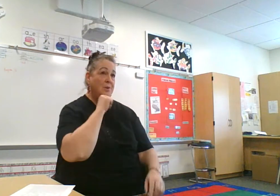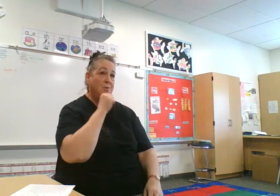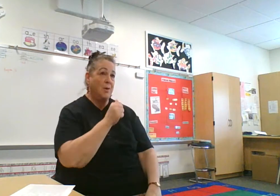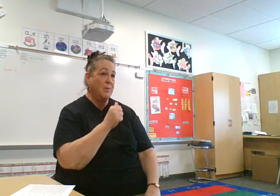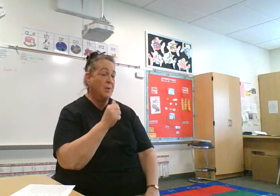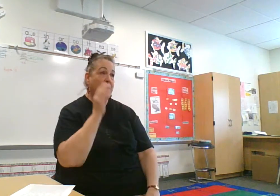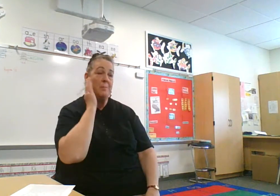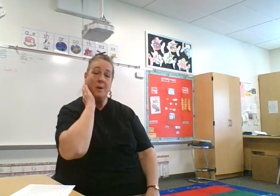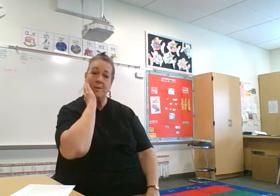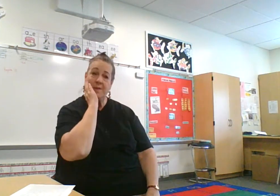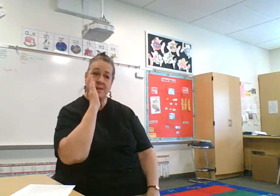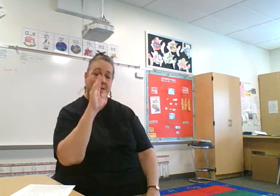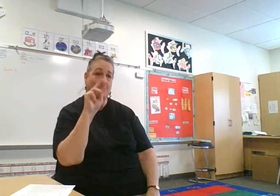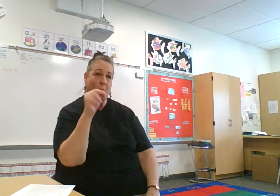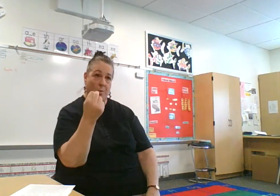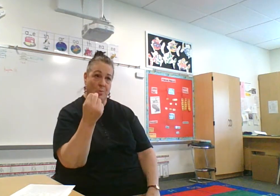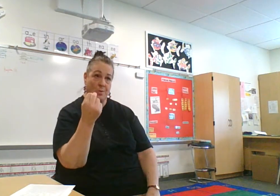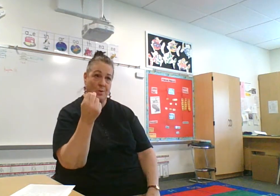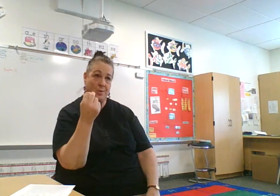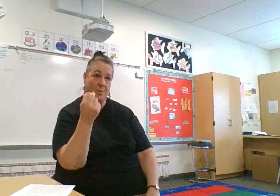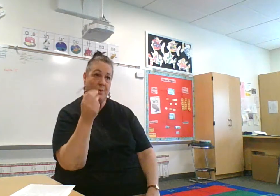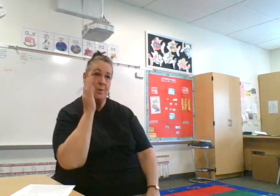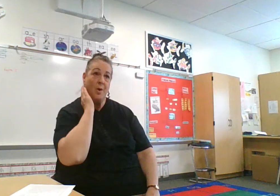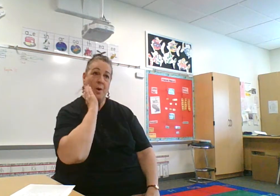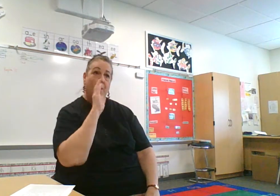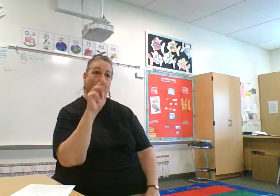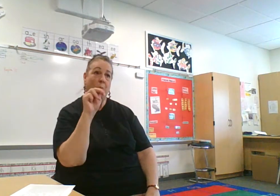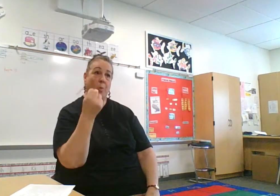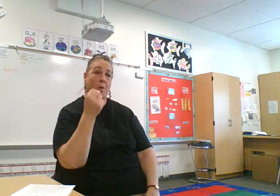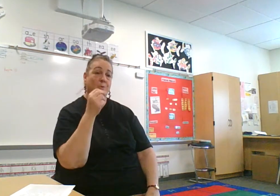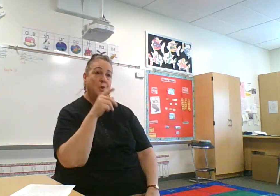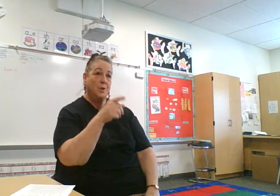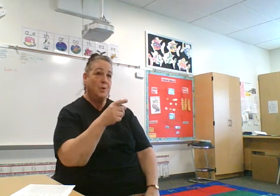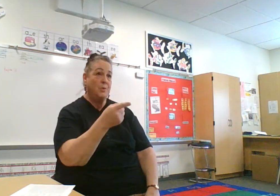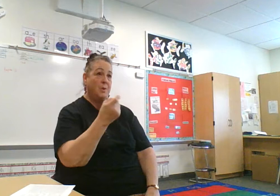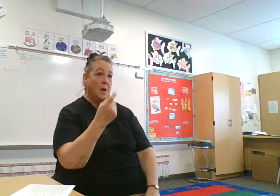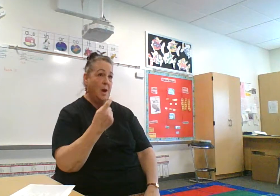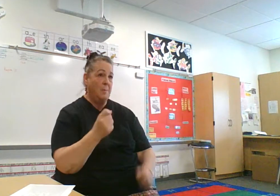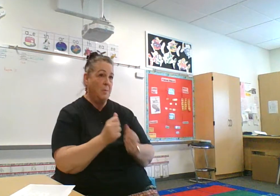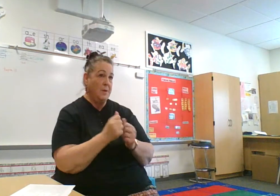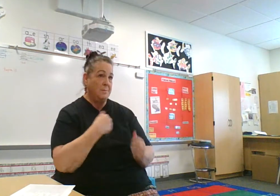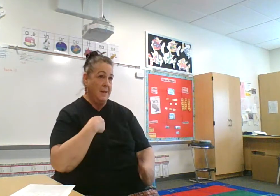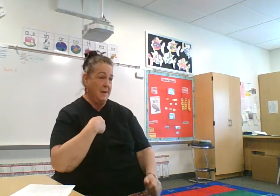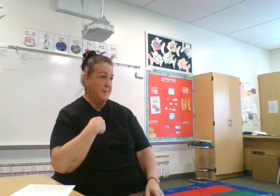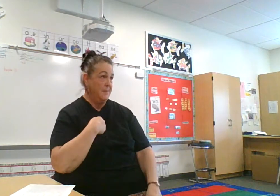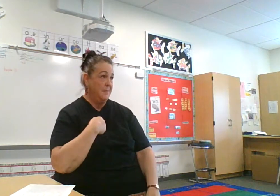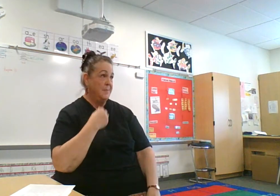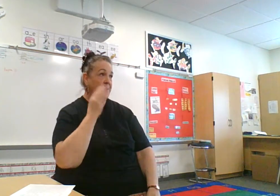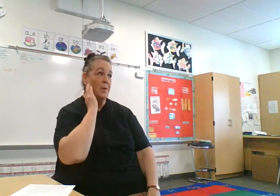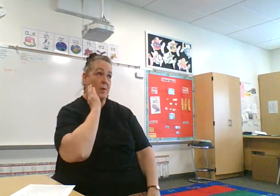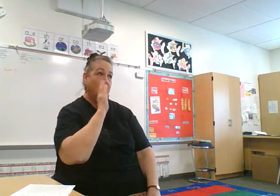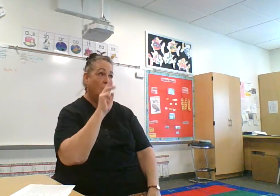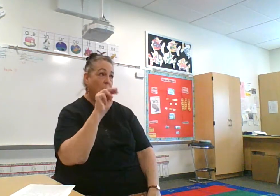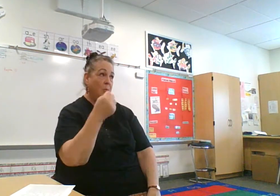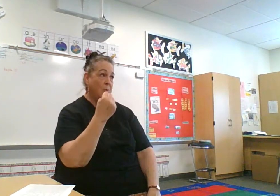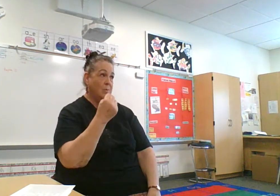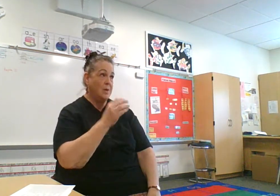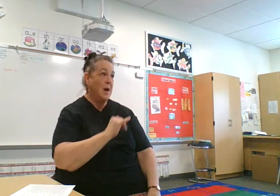don't, but this is won't. Won't you come with me? Won't.